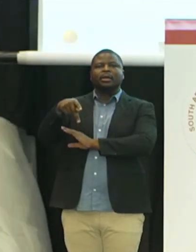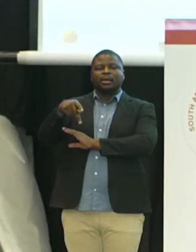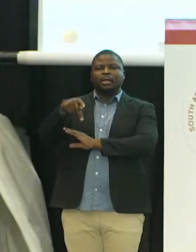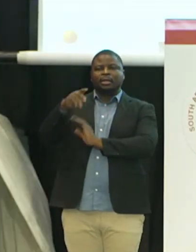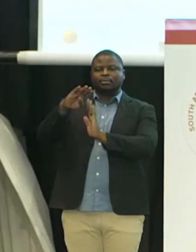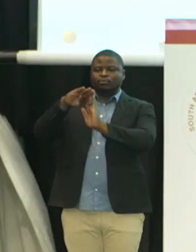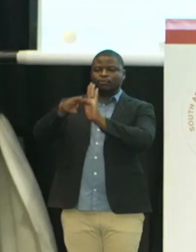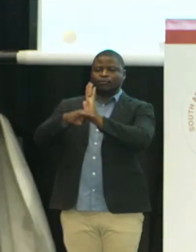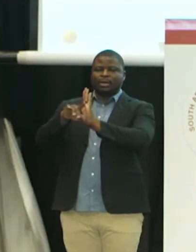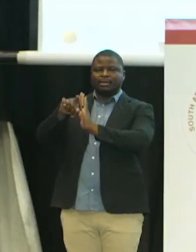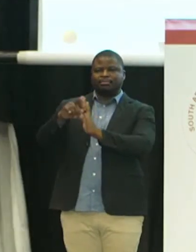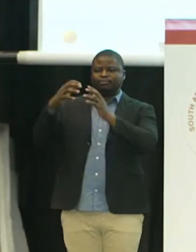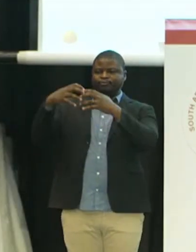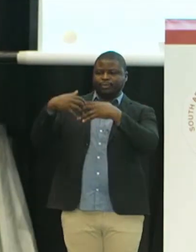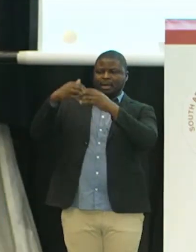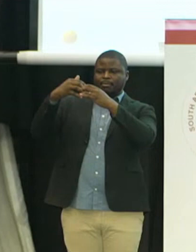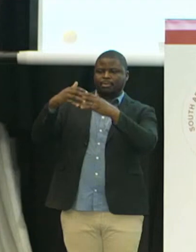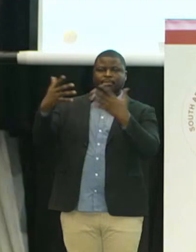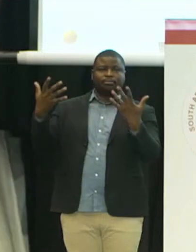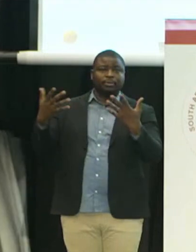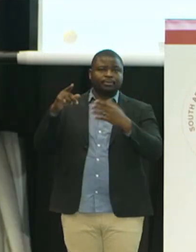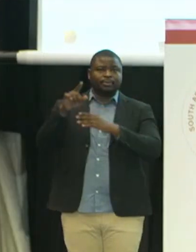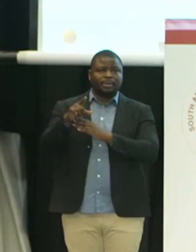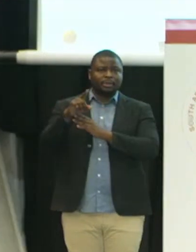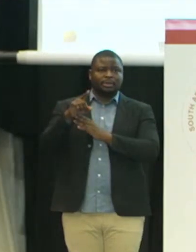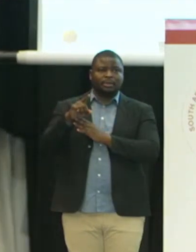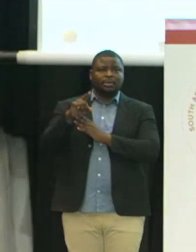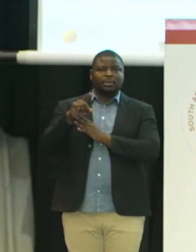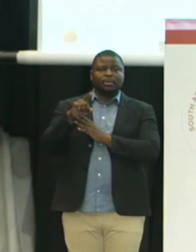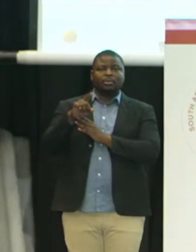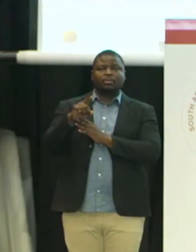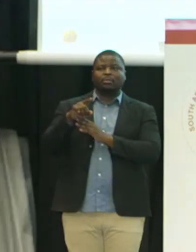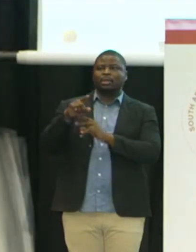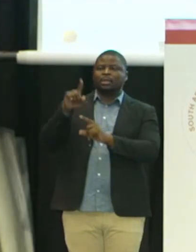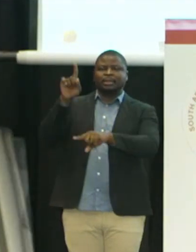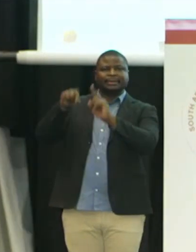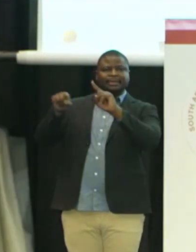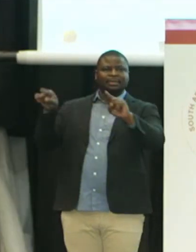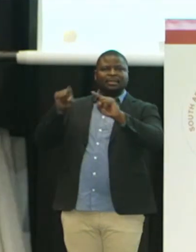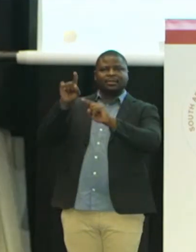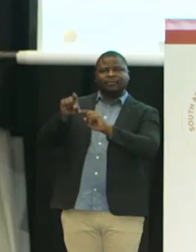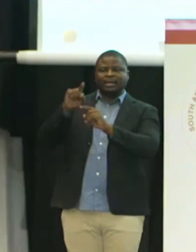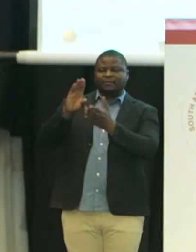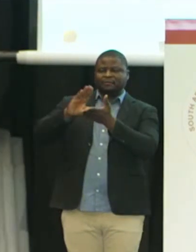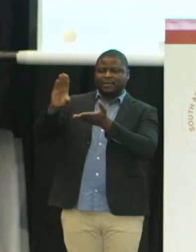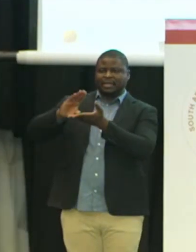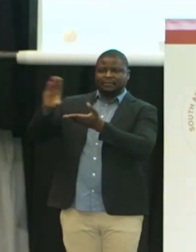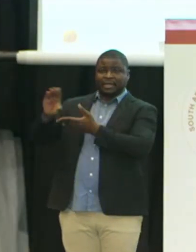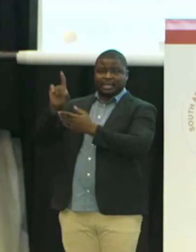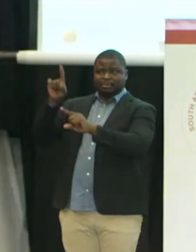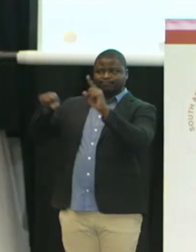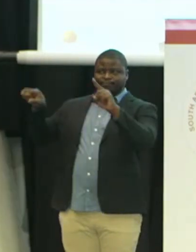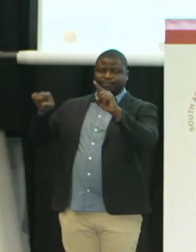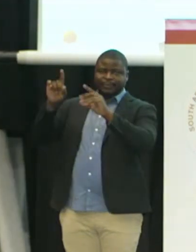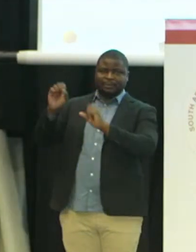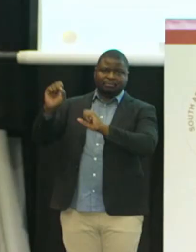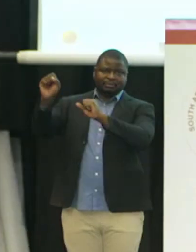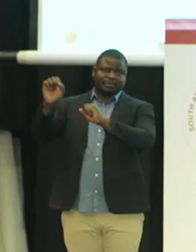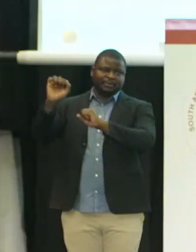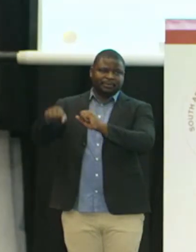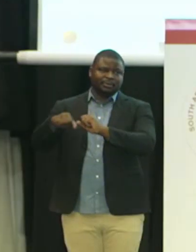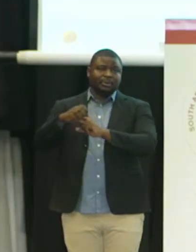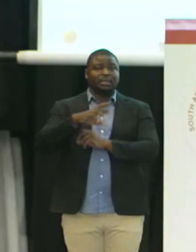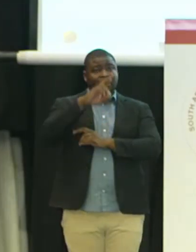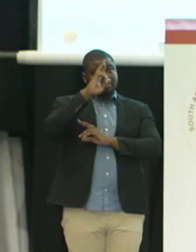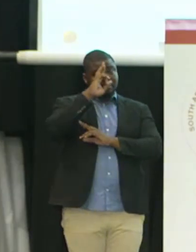implemented at the benevolence of different funders. So SANAC, as